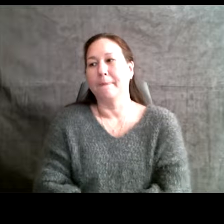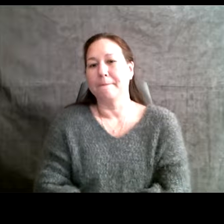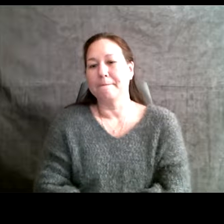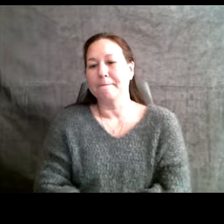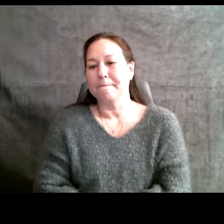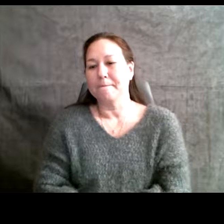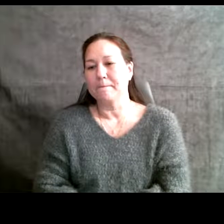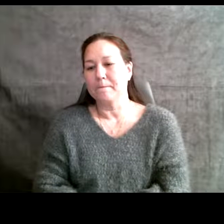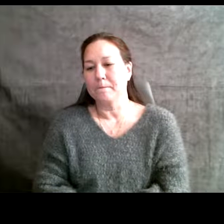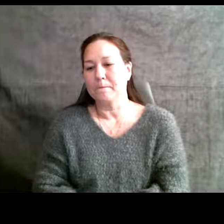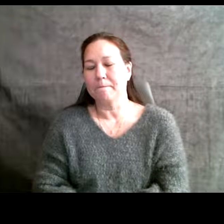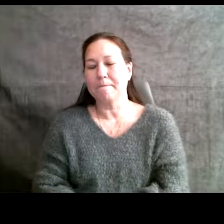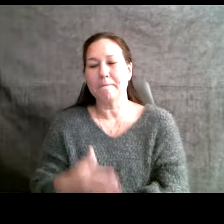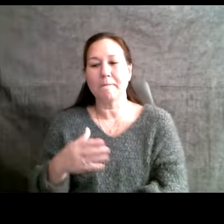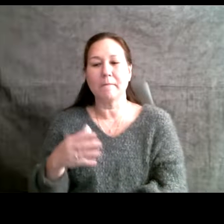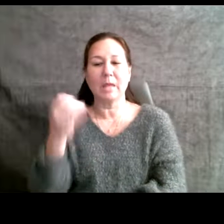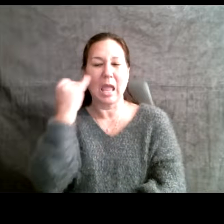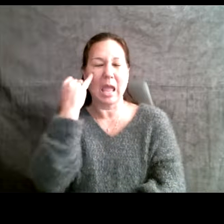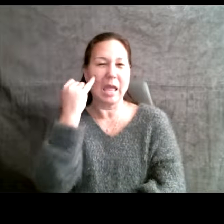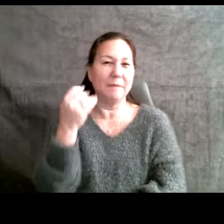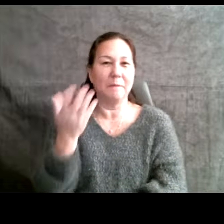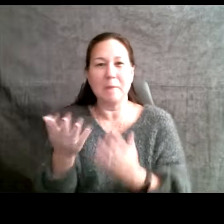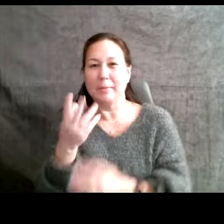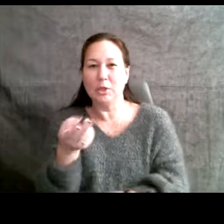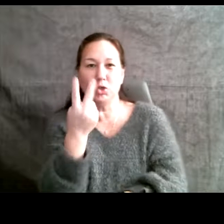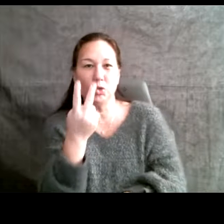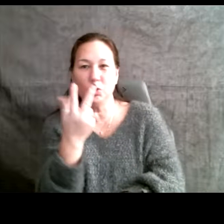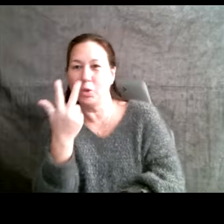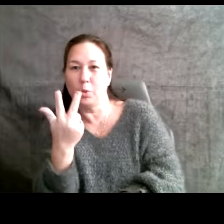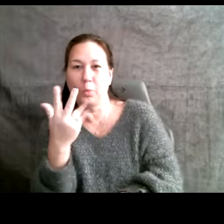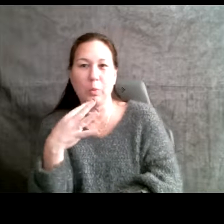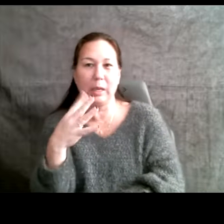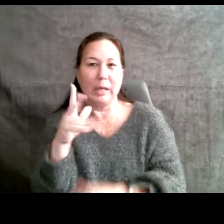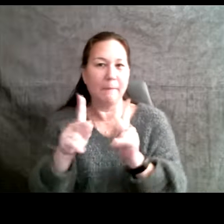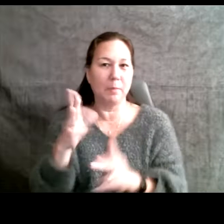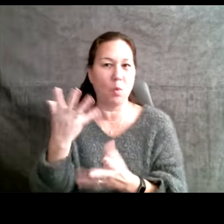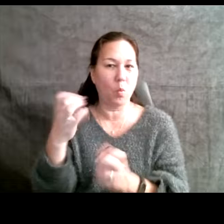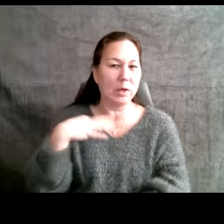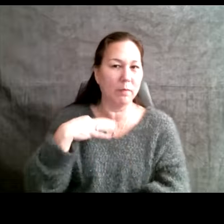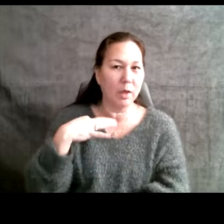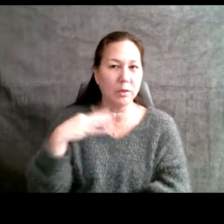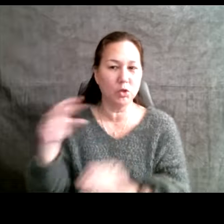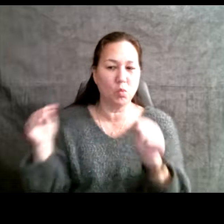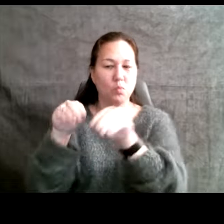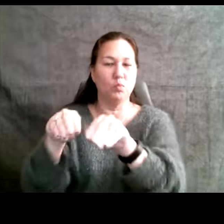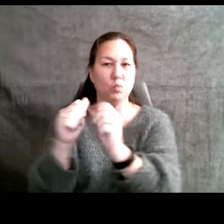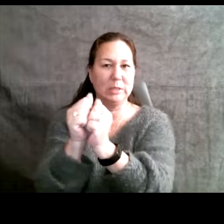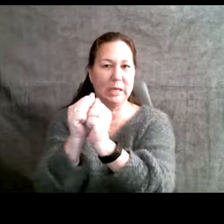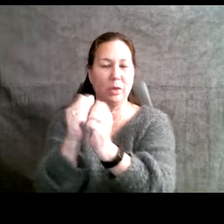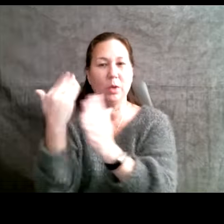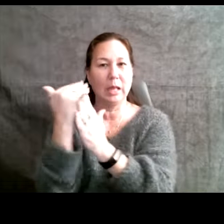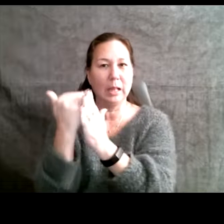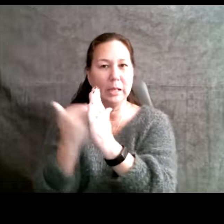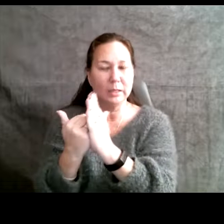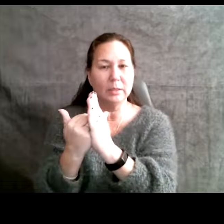if 2 or 3 folks might volunteer to put together a list of what, you know, to encapsulate some of the things that